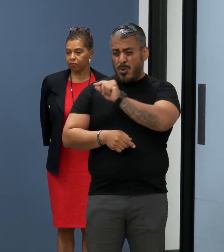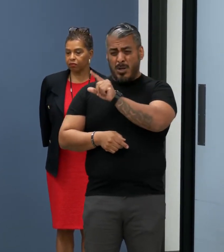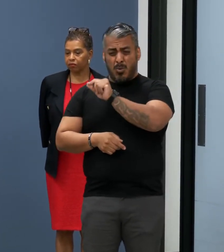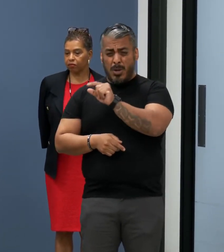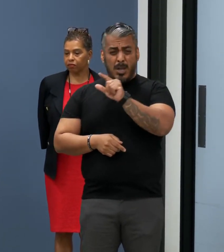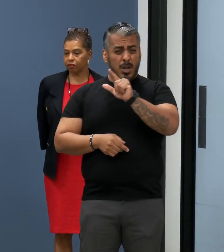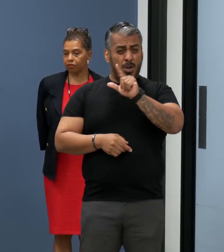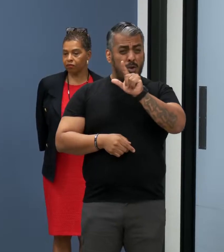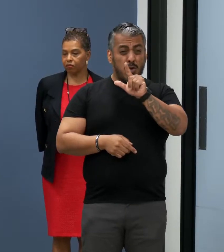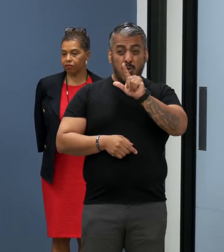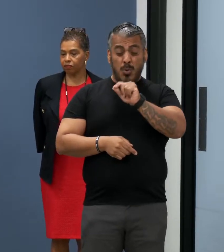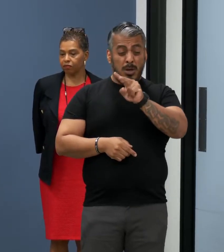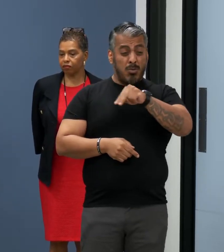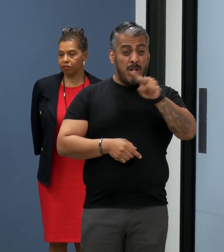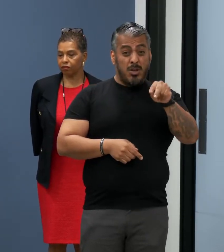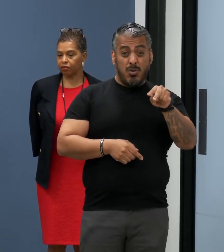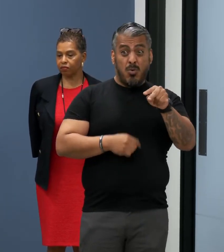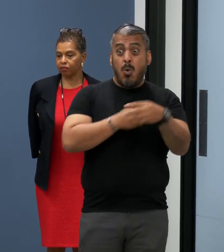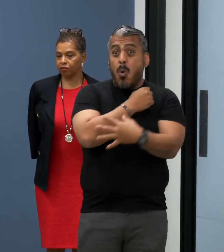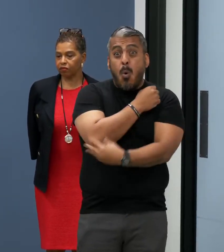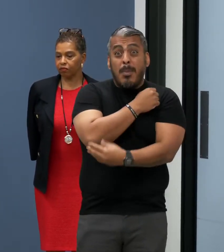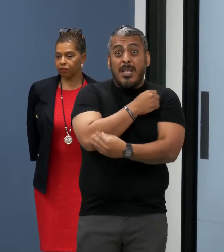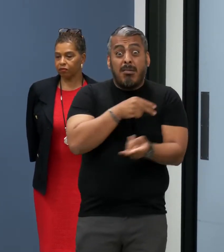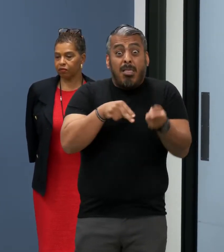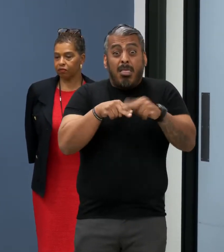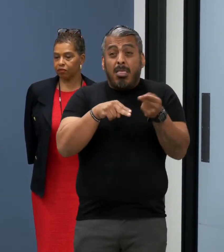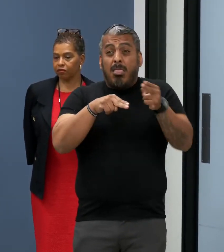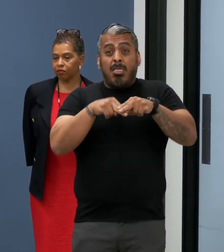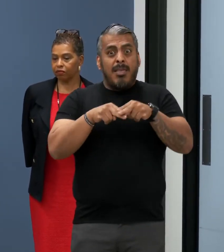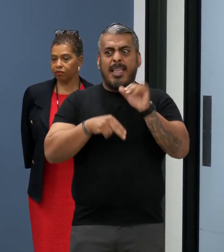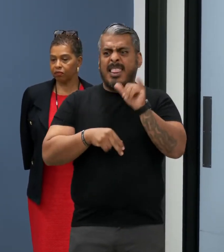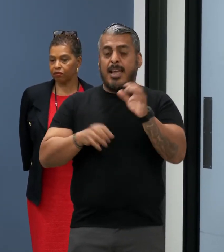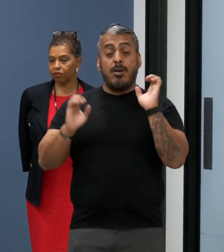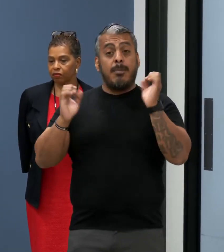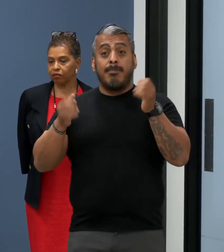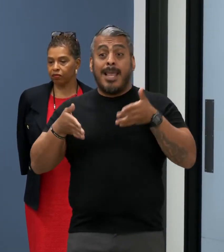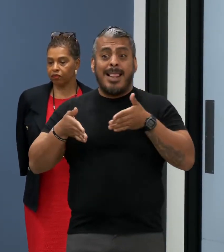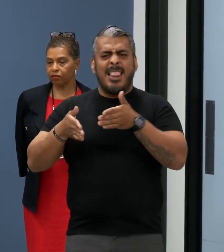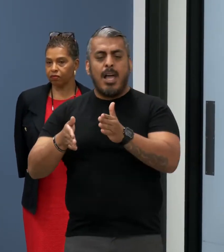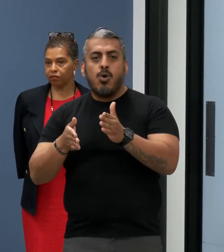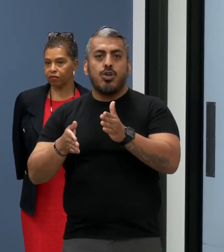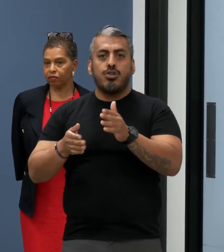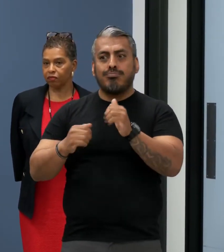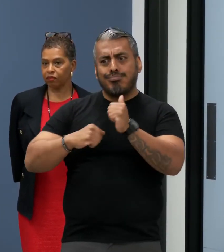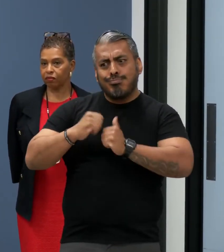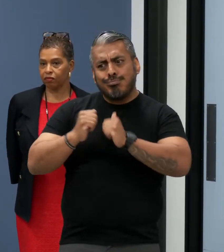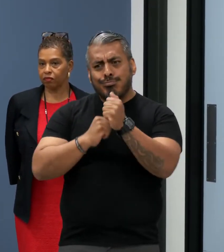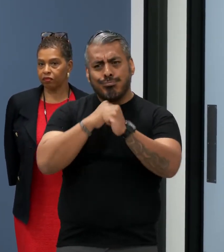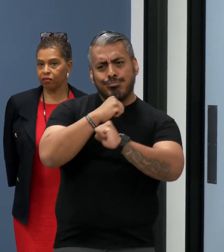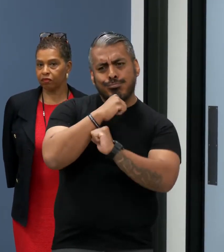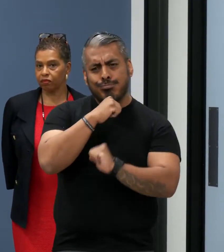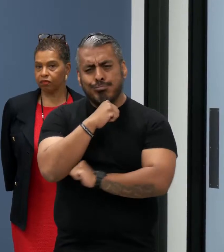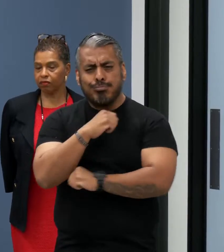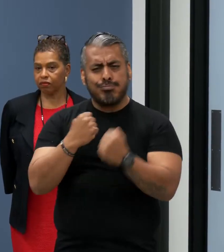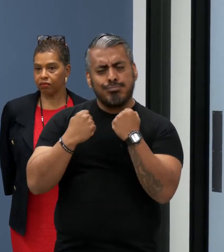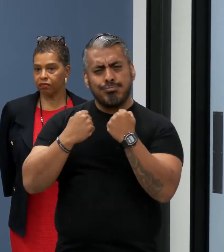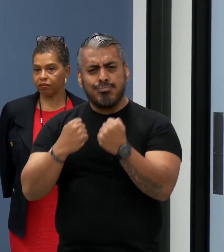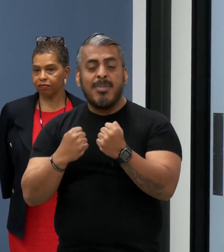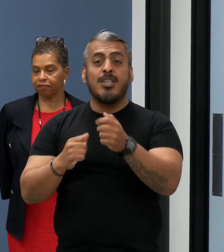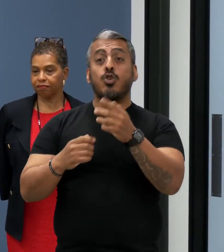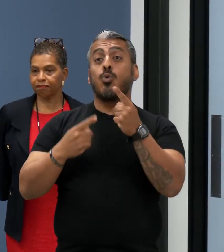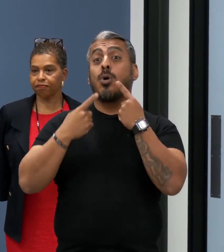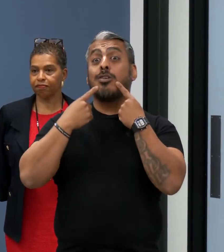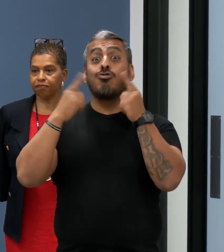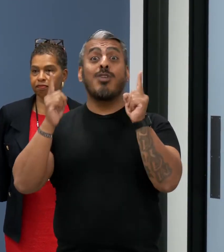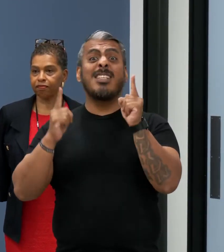a 62% increase in homelessness. And this emergency really allowed us to put the structures in place in order to